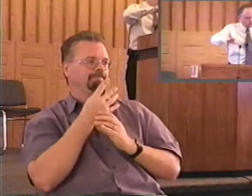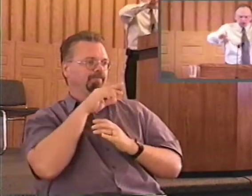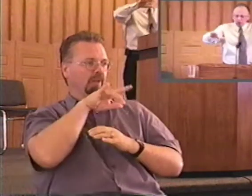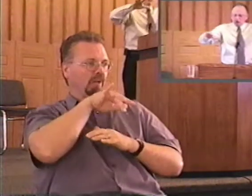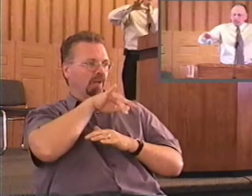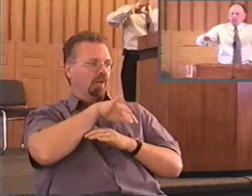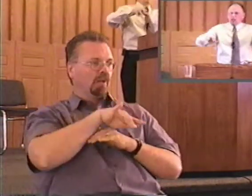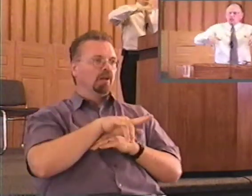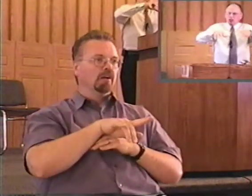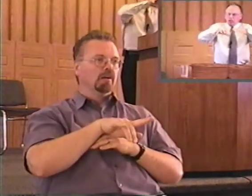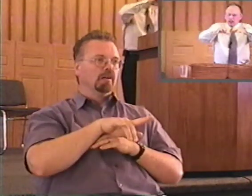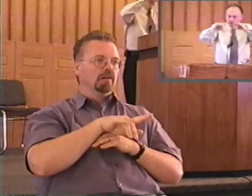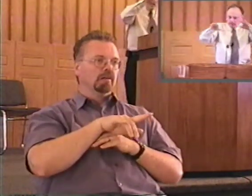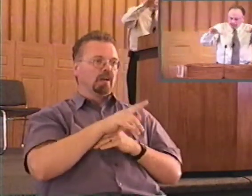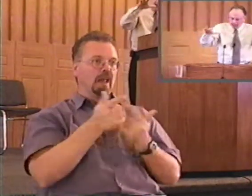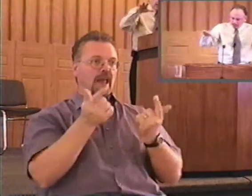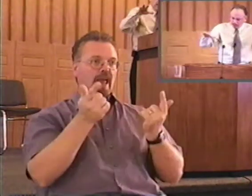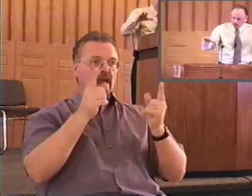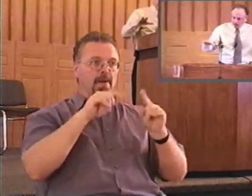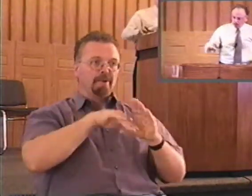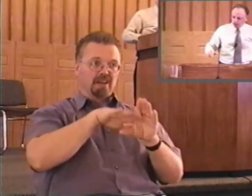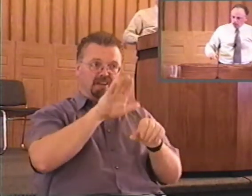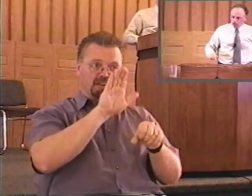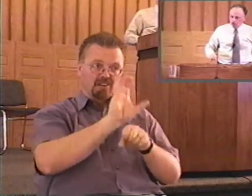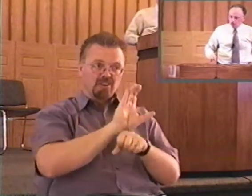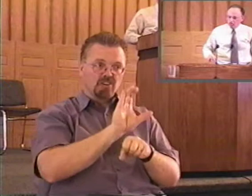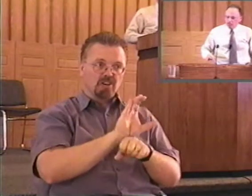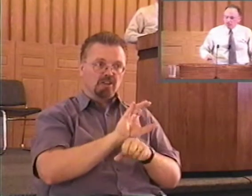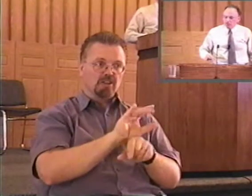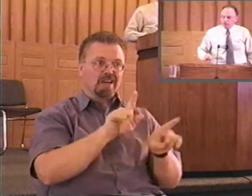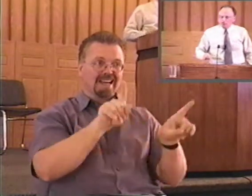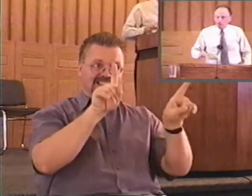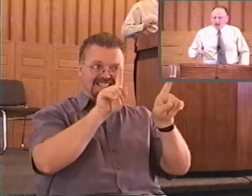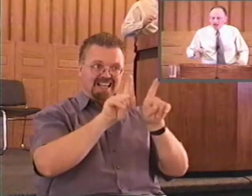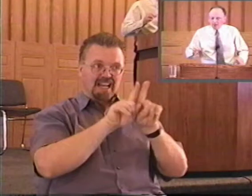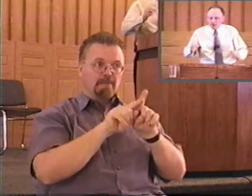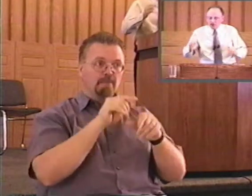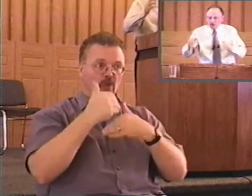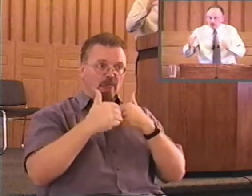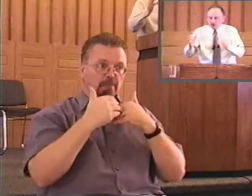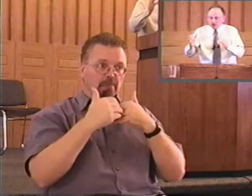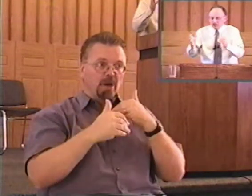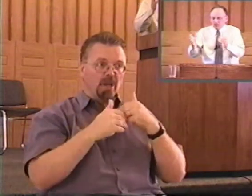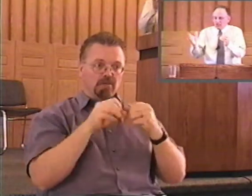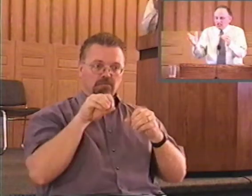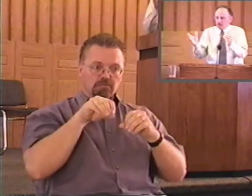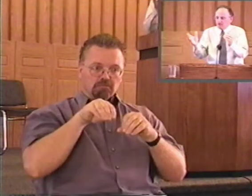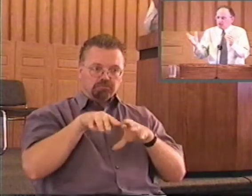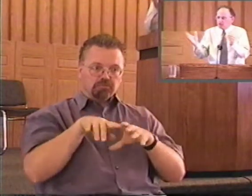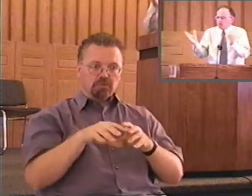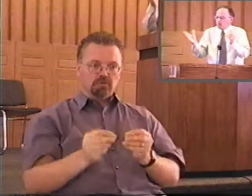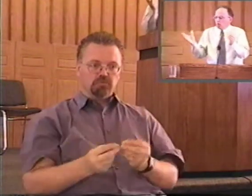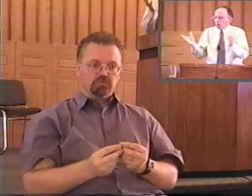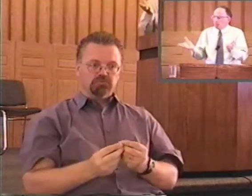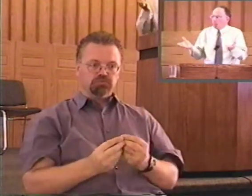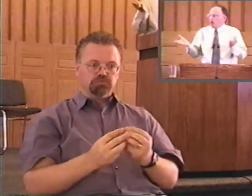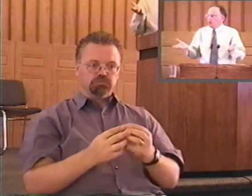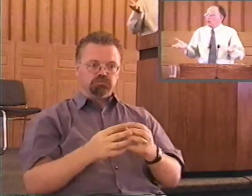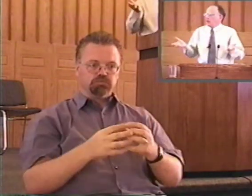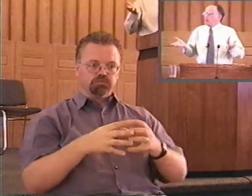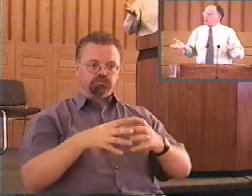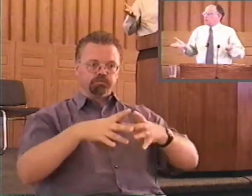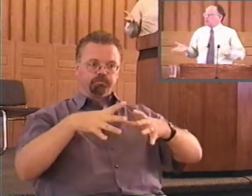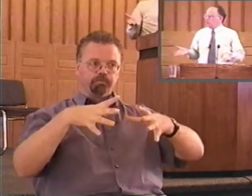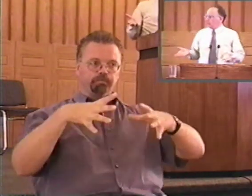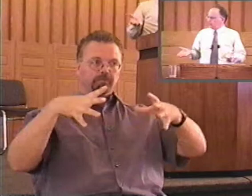a congregation like a lump of dough, then what happens is it becomes